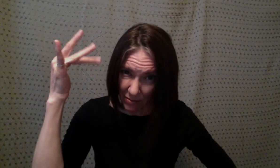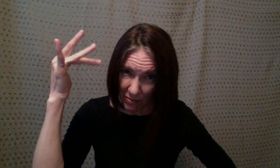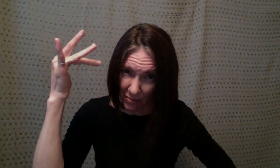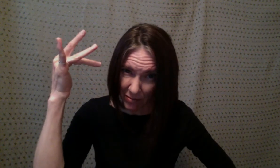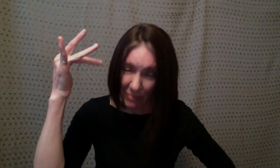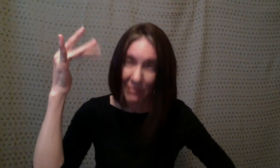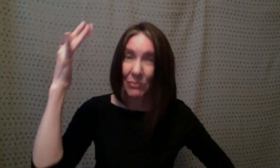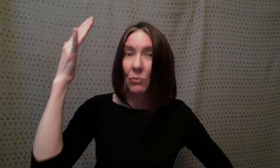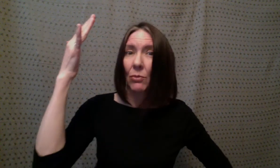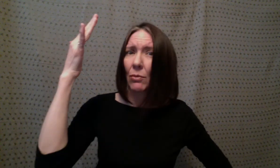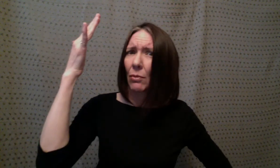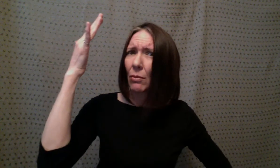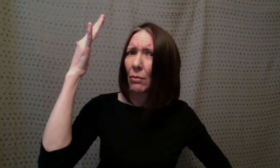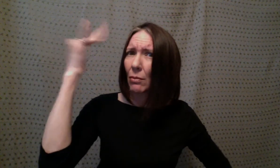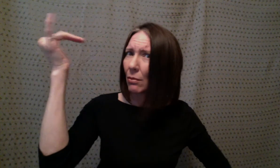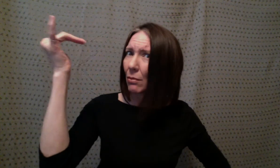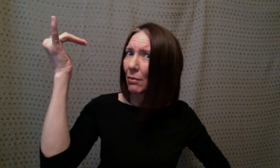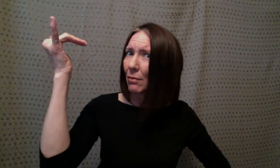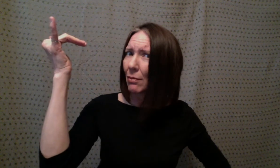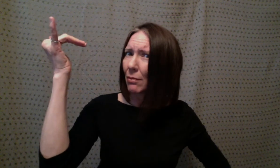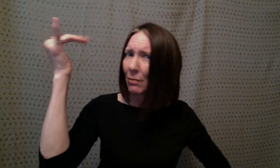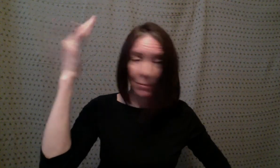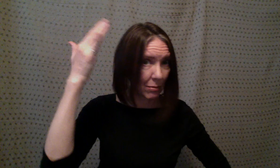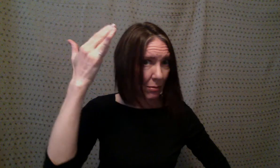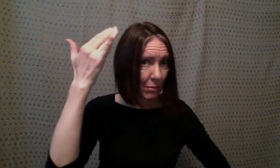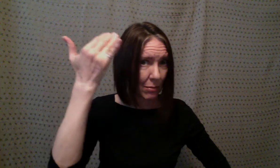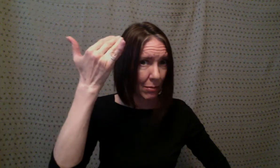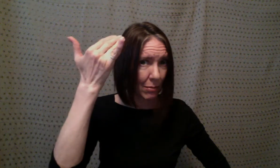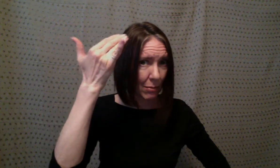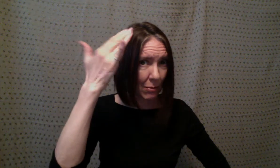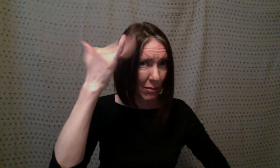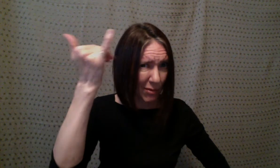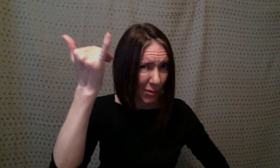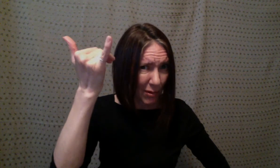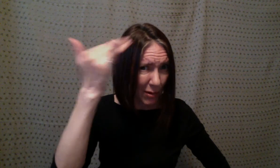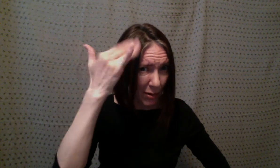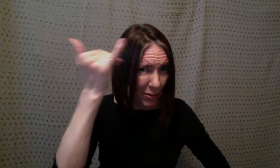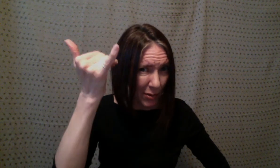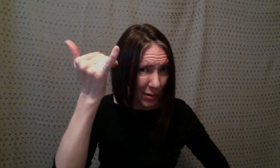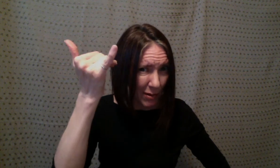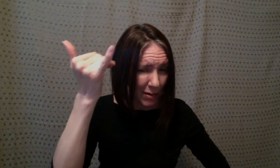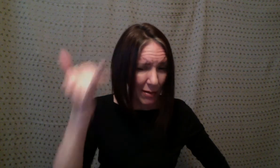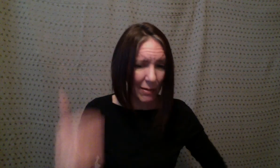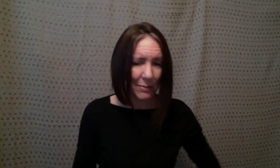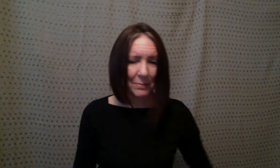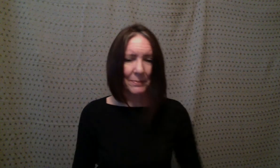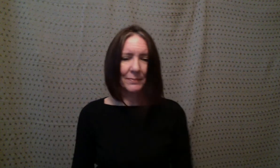finger shakes, but the palm is oriented toward the head for why.